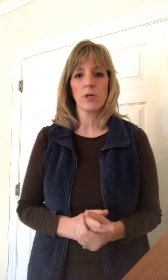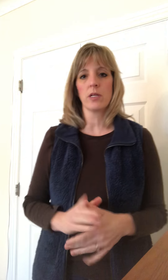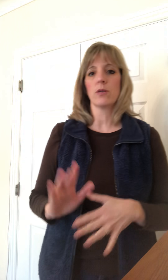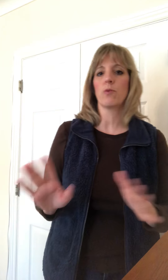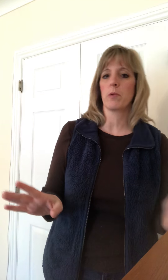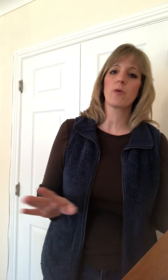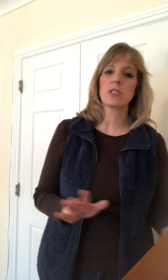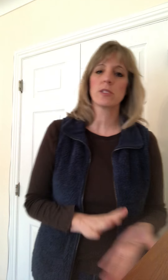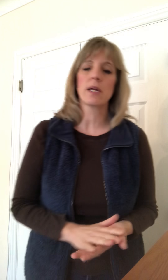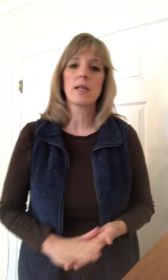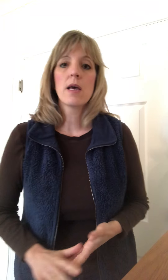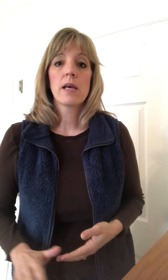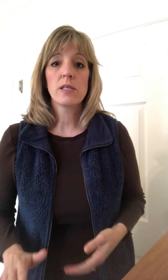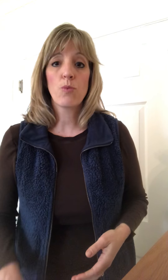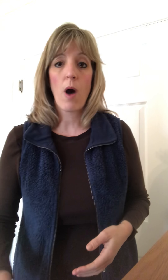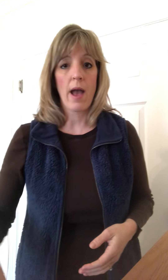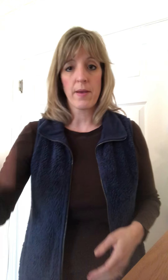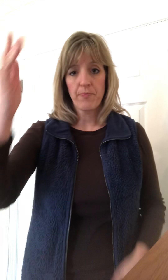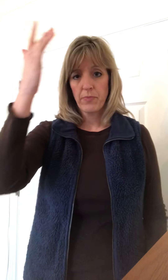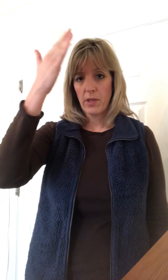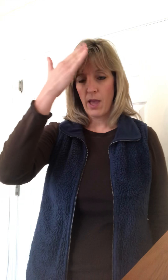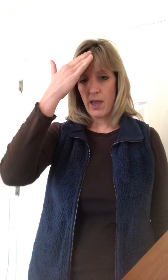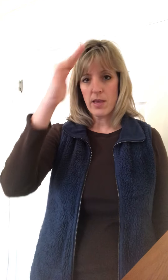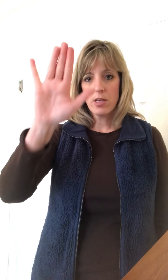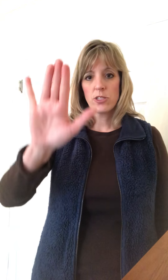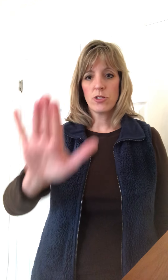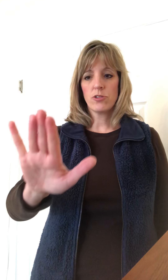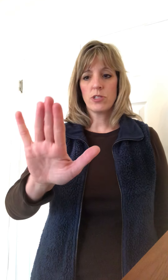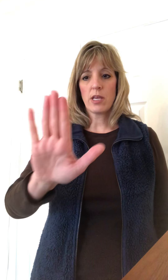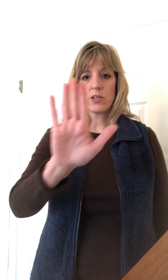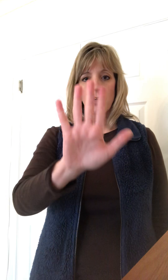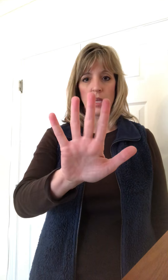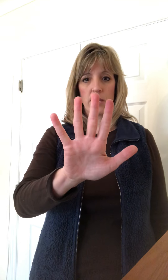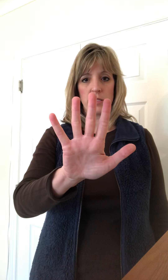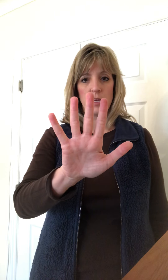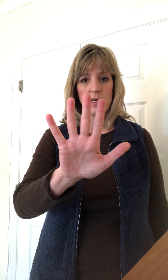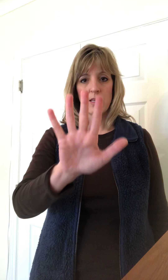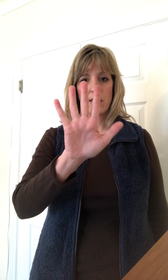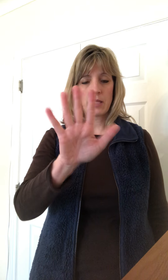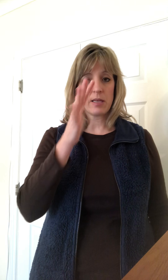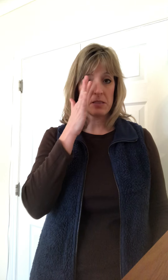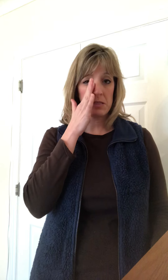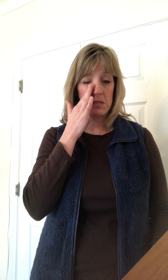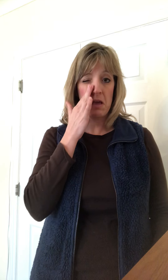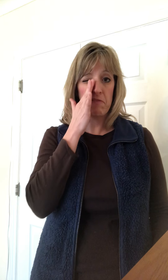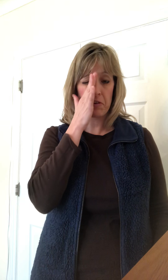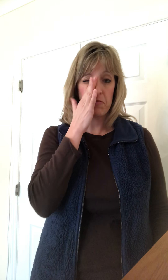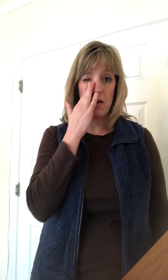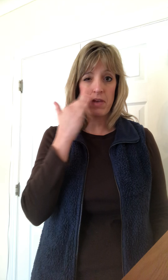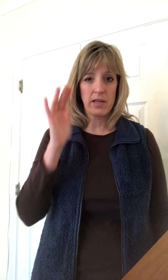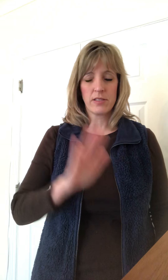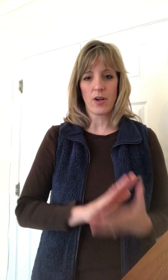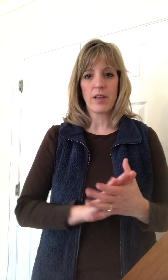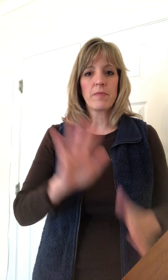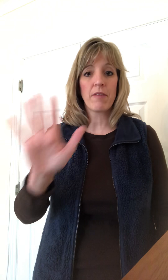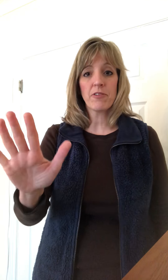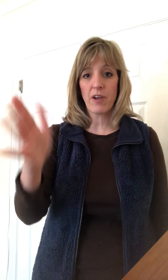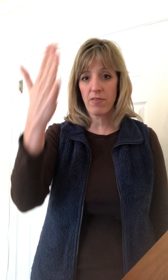gonna learn one more question sign, is why. Okay, so you take your hand like this, you have your 5 hand, you have your 5